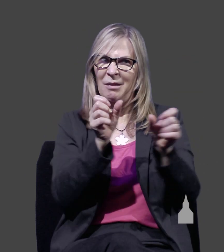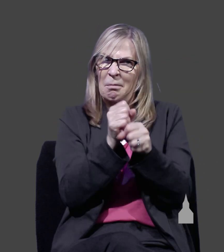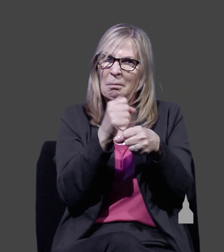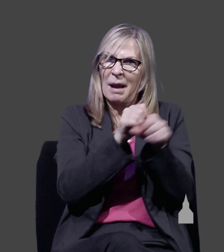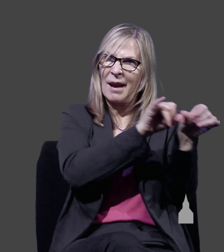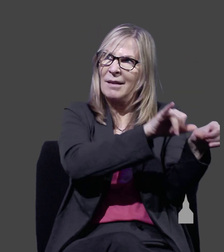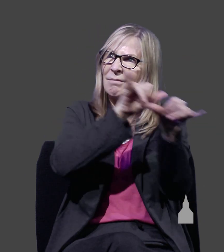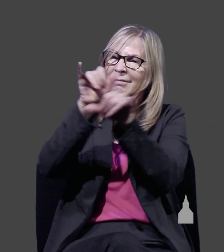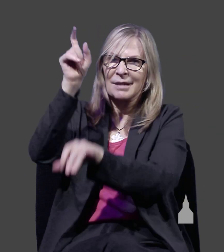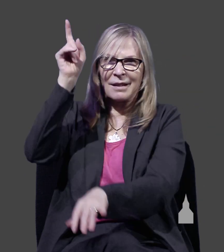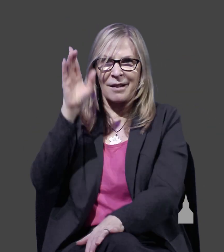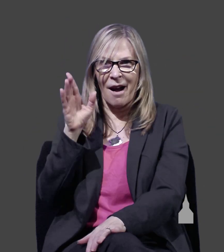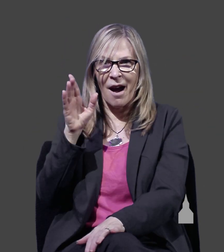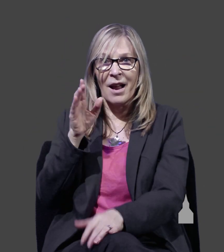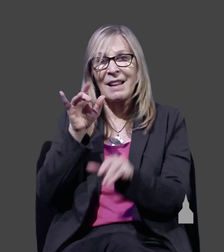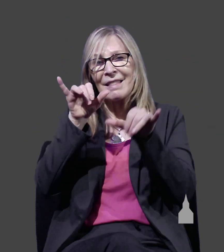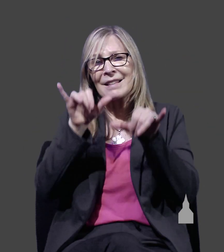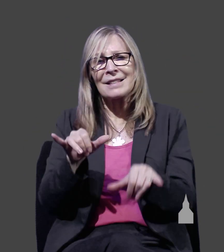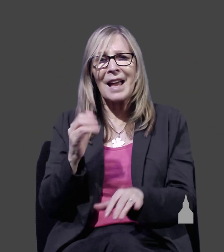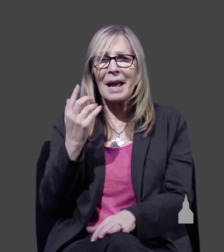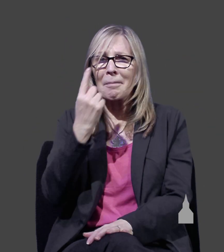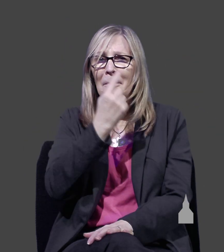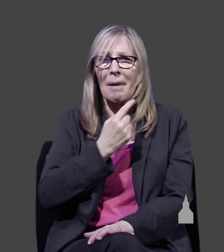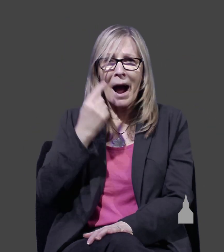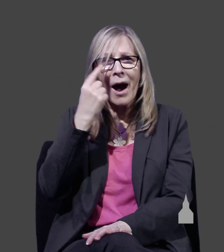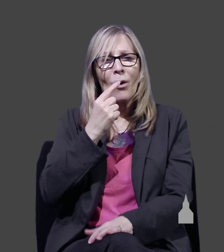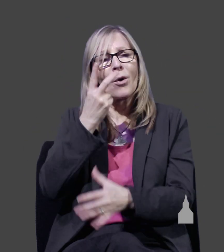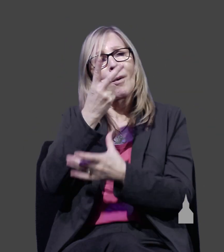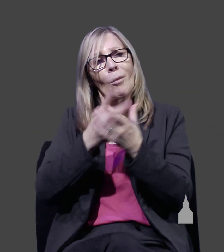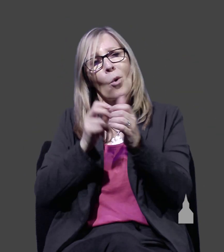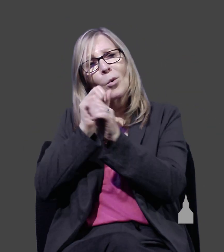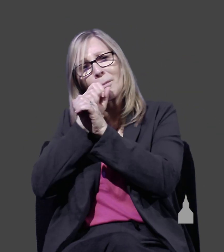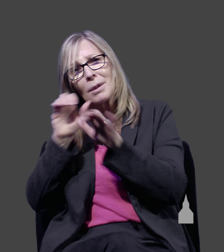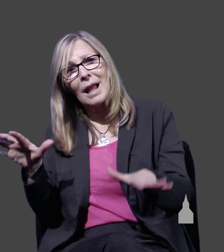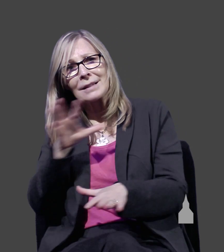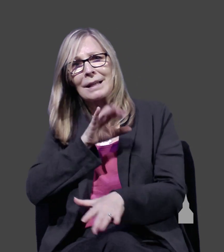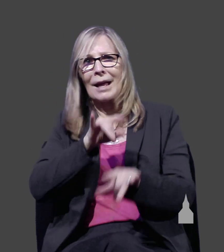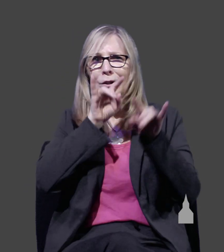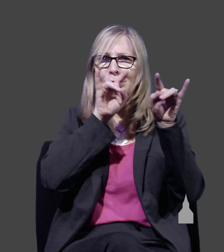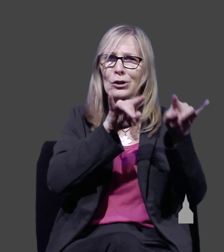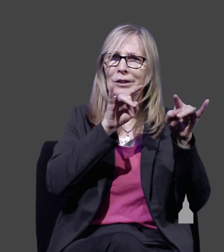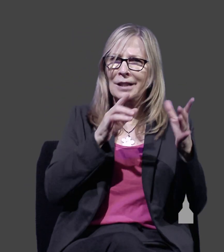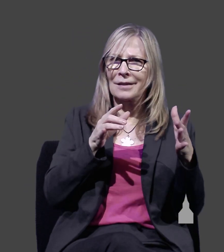same mouth come both blessing and cursing. My brethren, these things ought not to be this way.